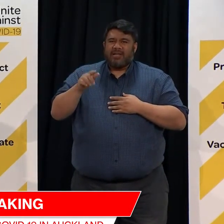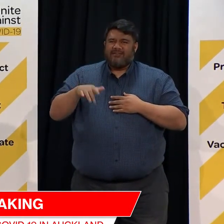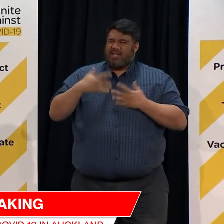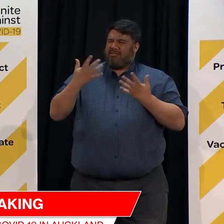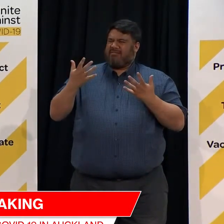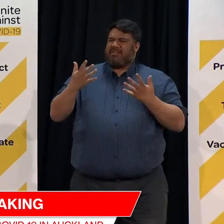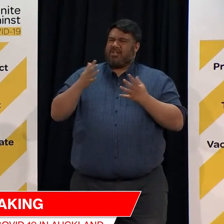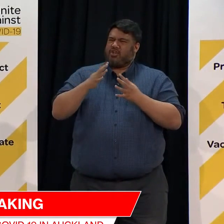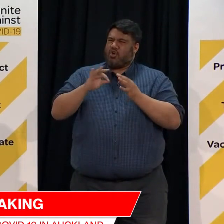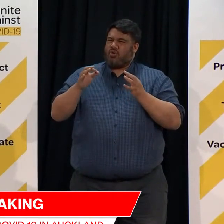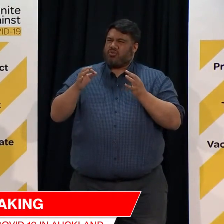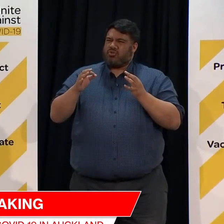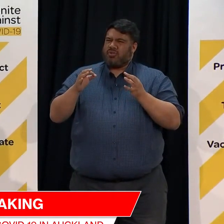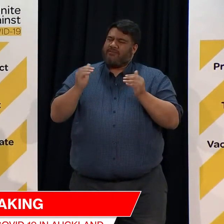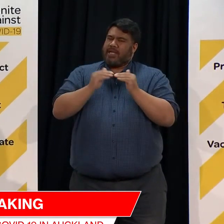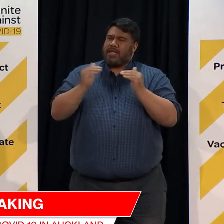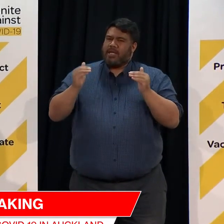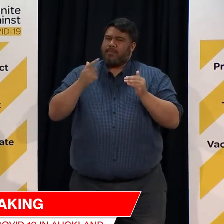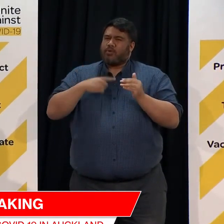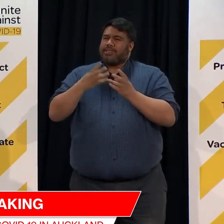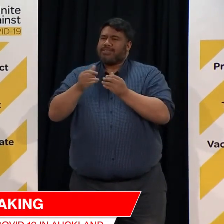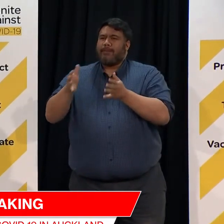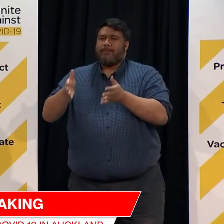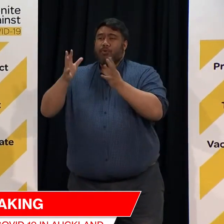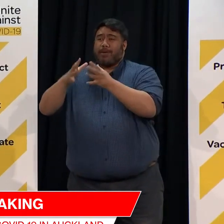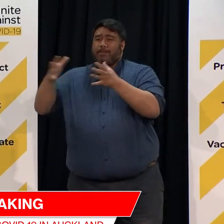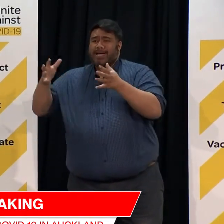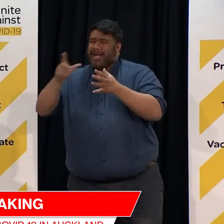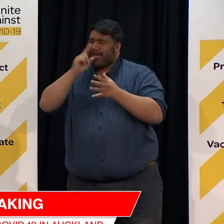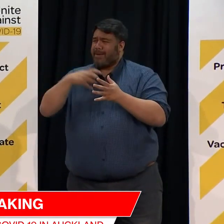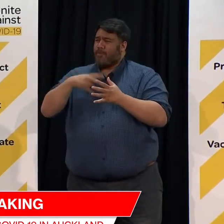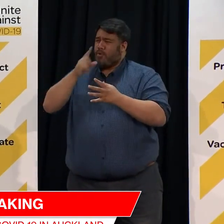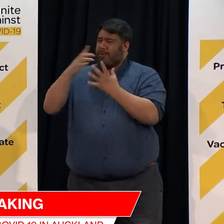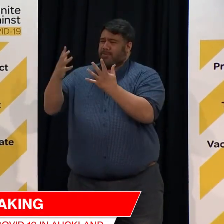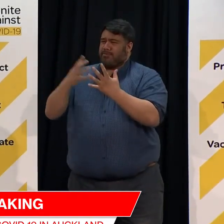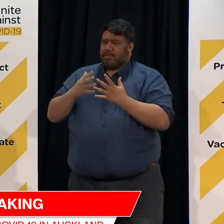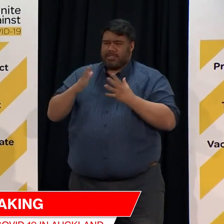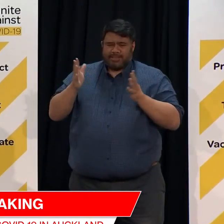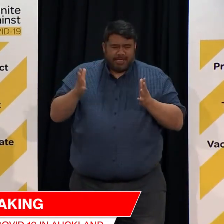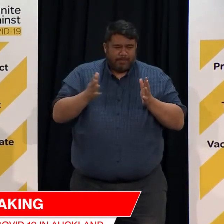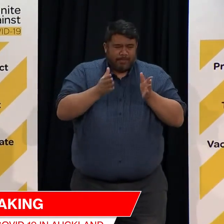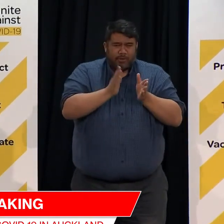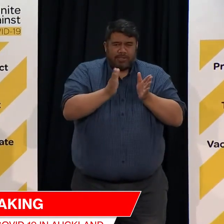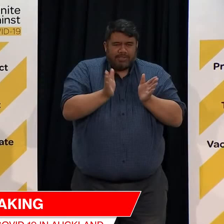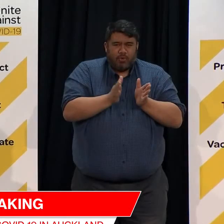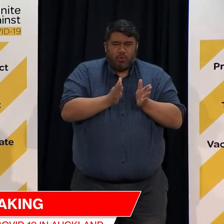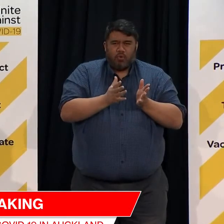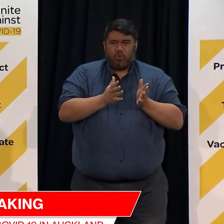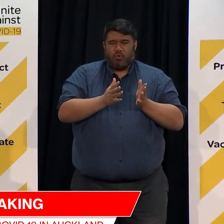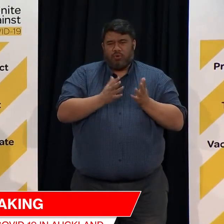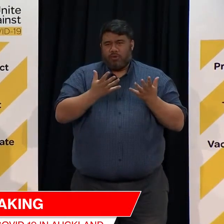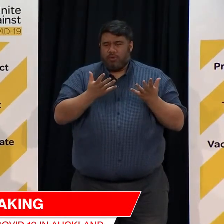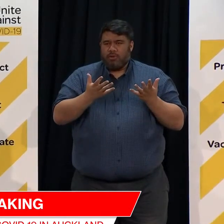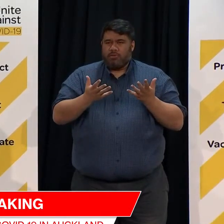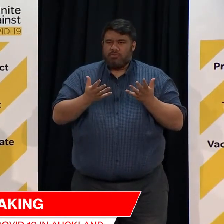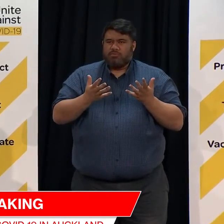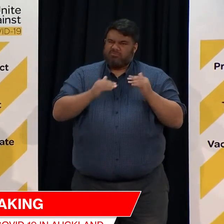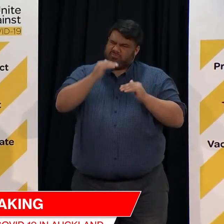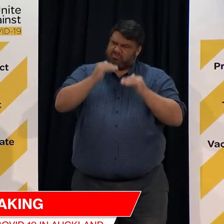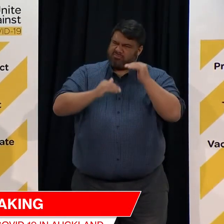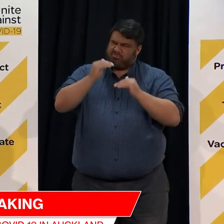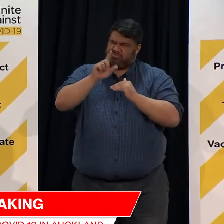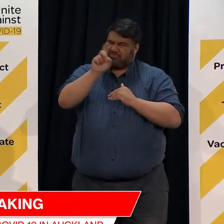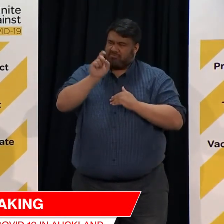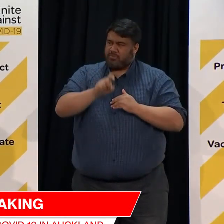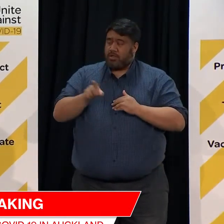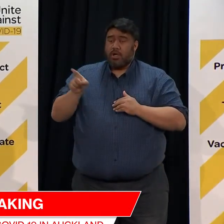size of the building, for instance? Well, I think if you imagine a small cafe, for example, compared to Te Papa can much safely